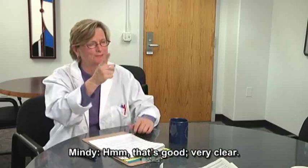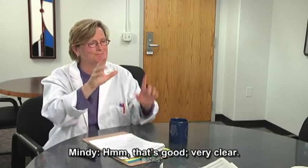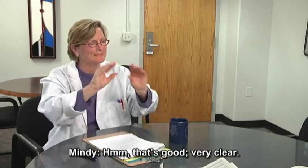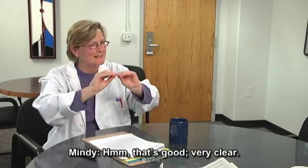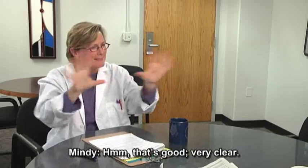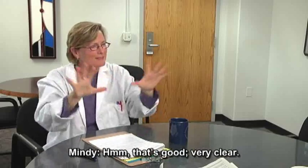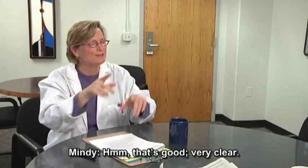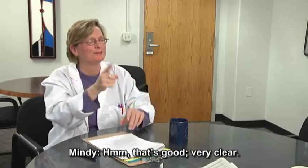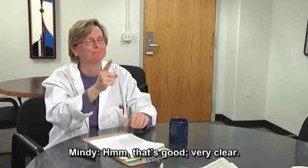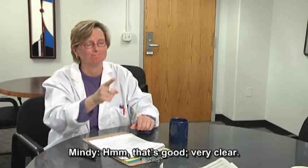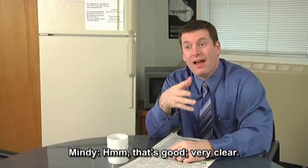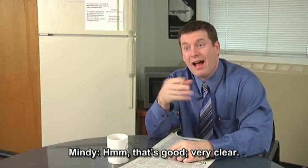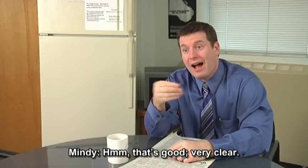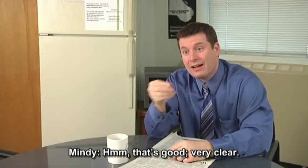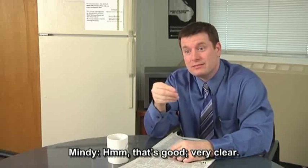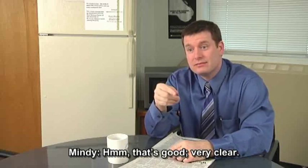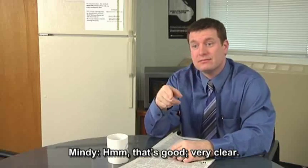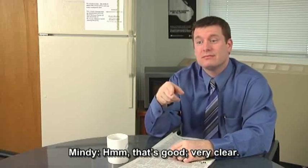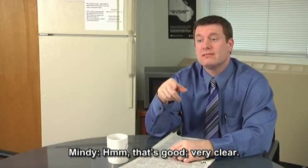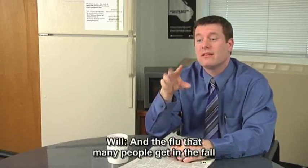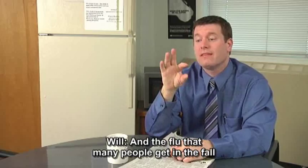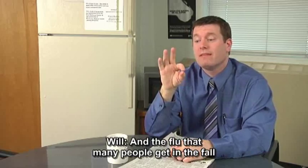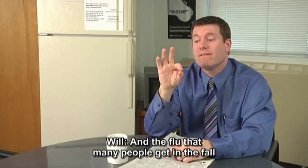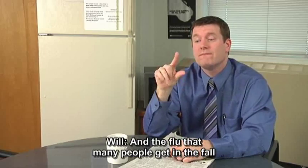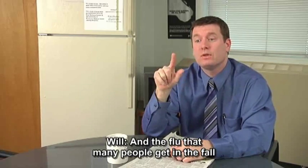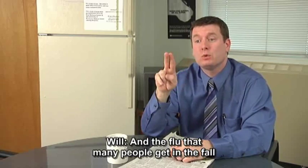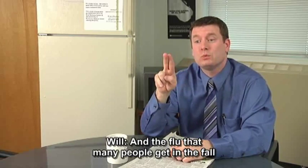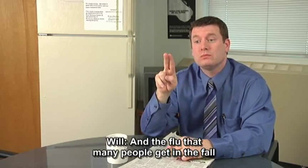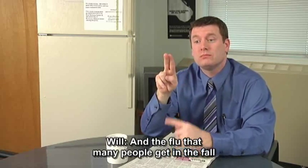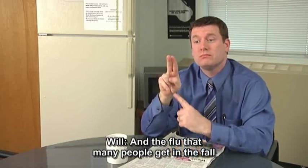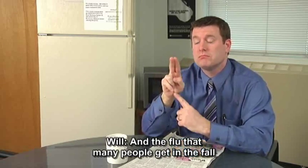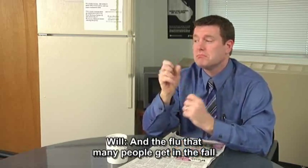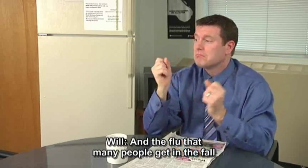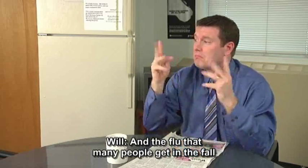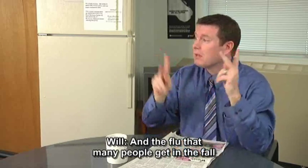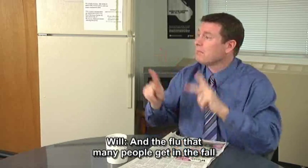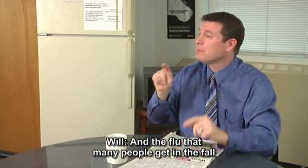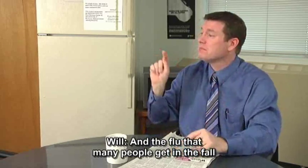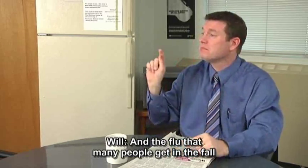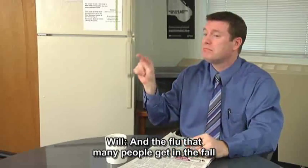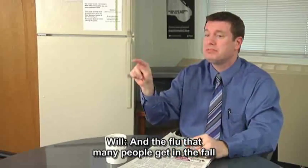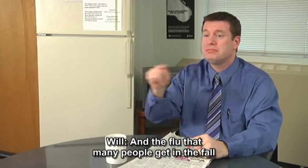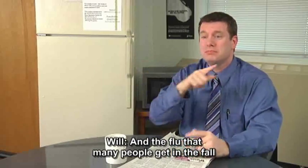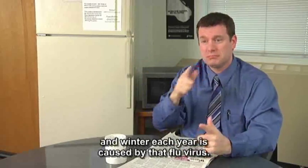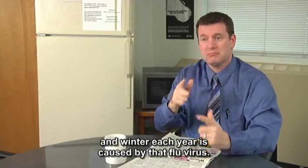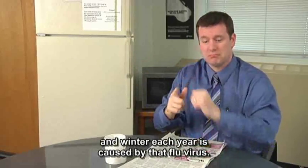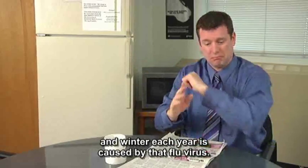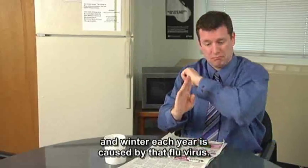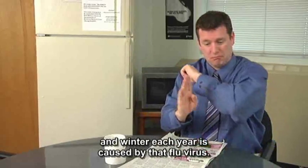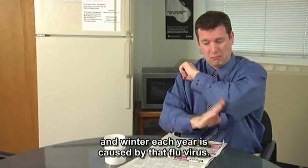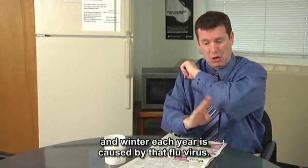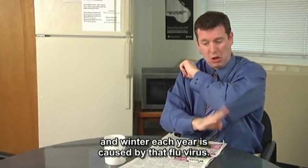Very clear. And the flu that many people get in the fall and winter each year